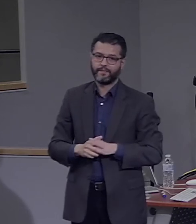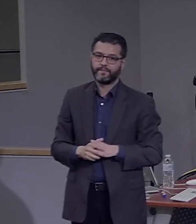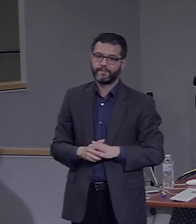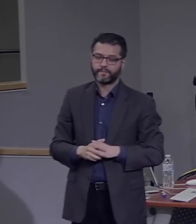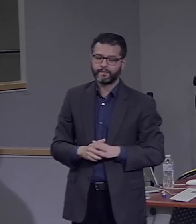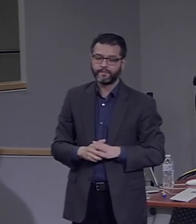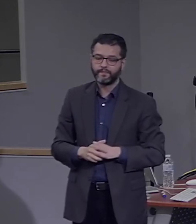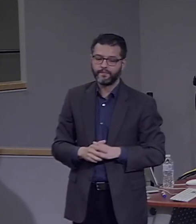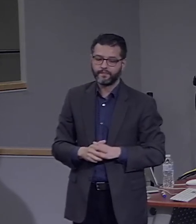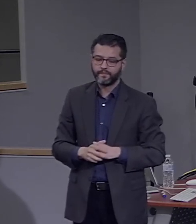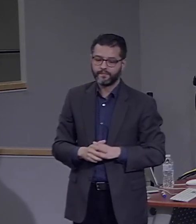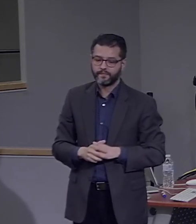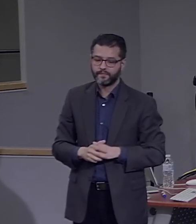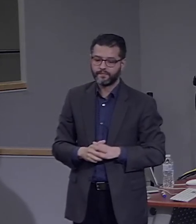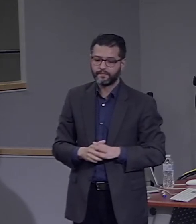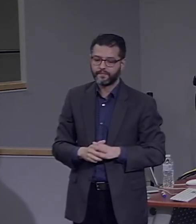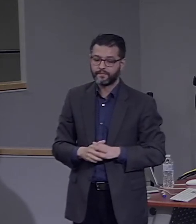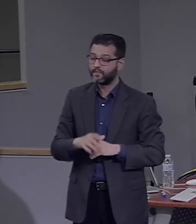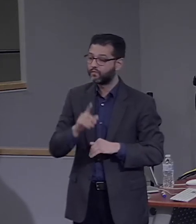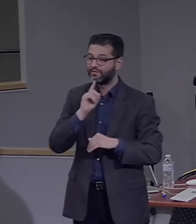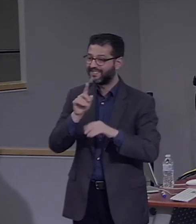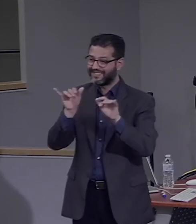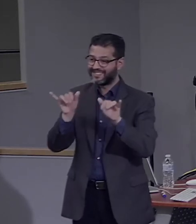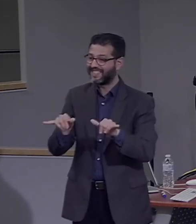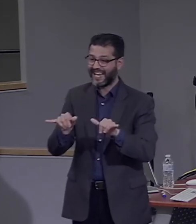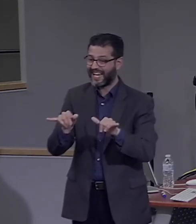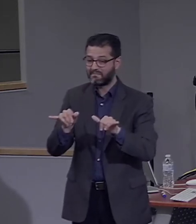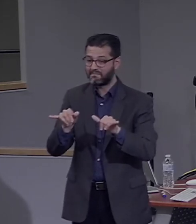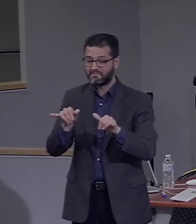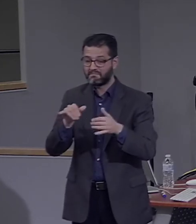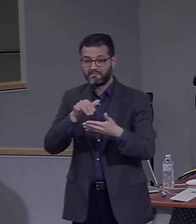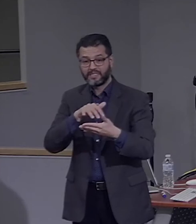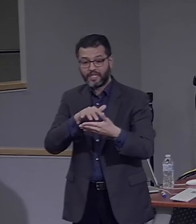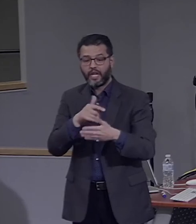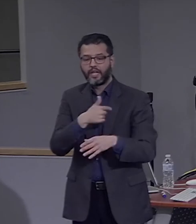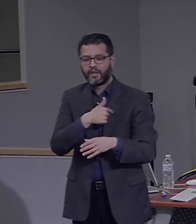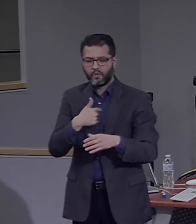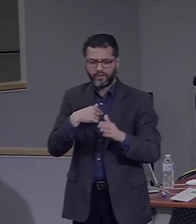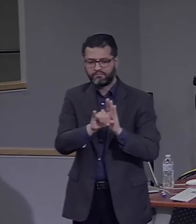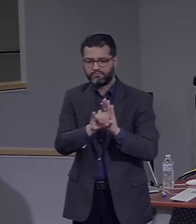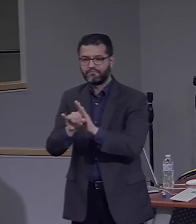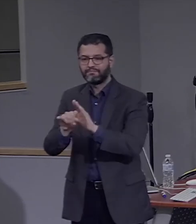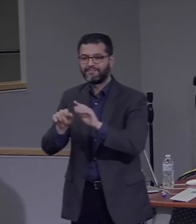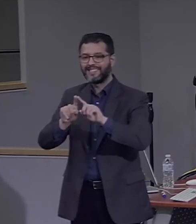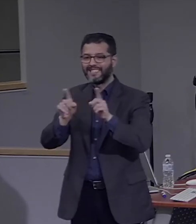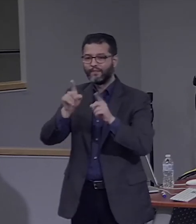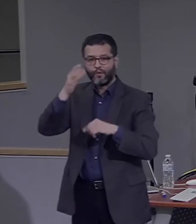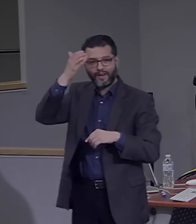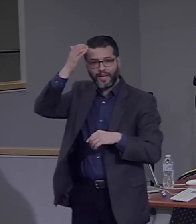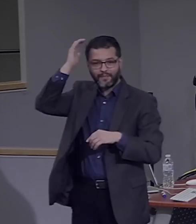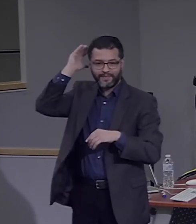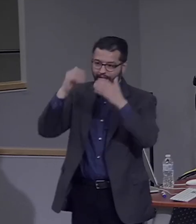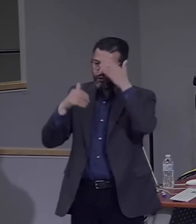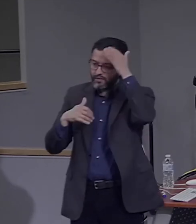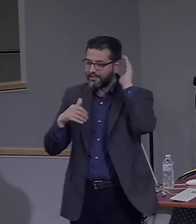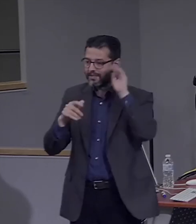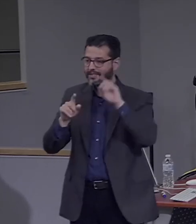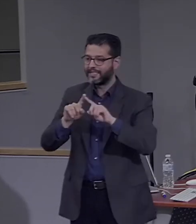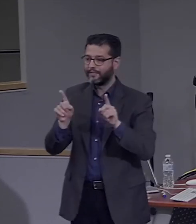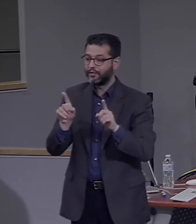successive and in the same study we saw significant hemispheric differences at six